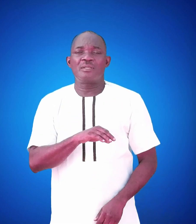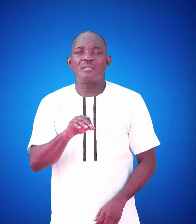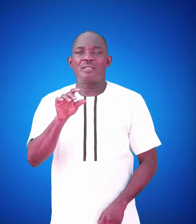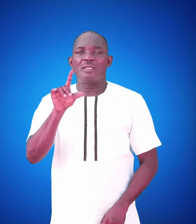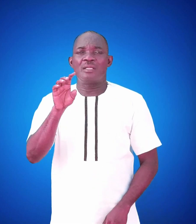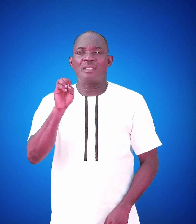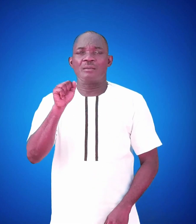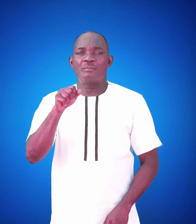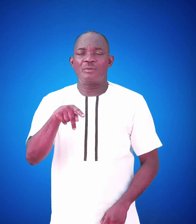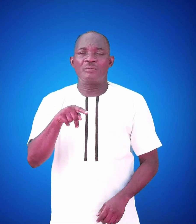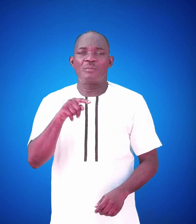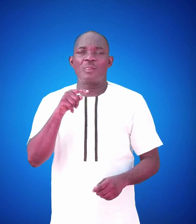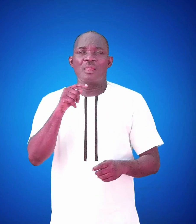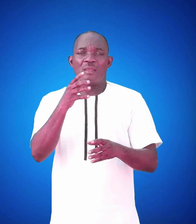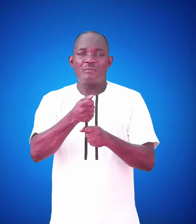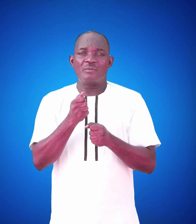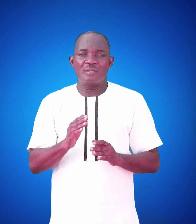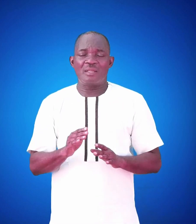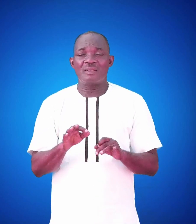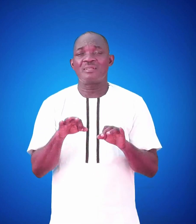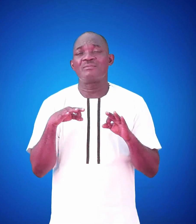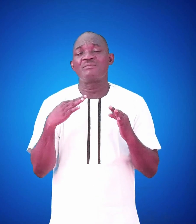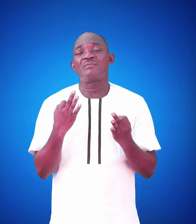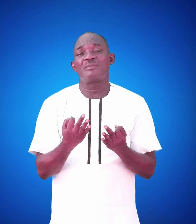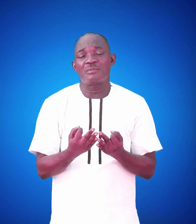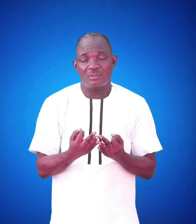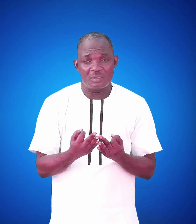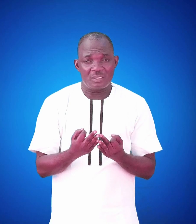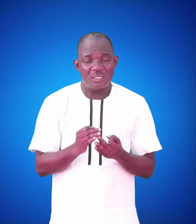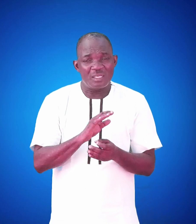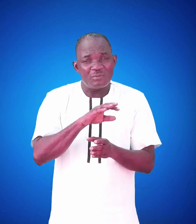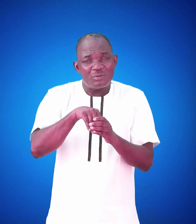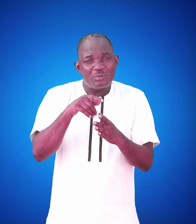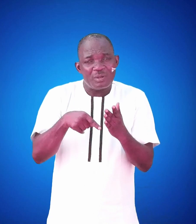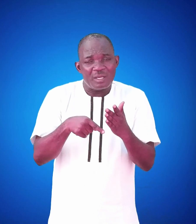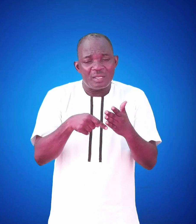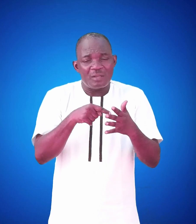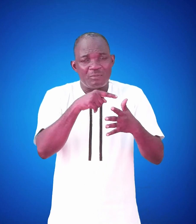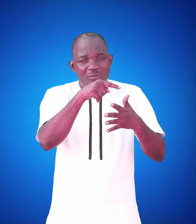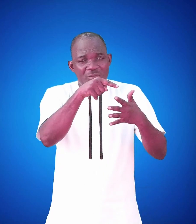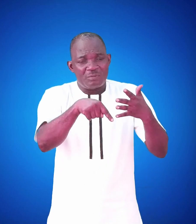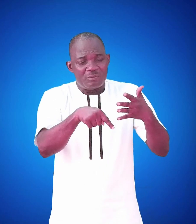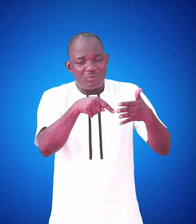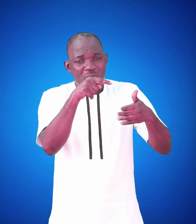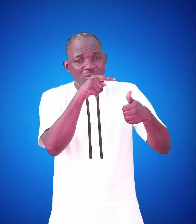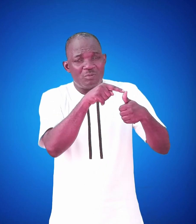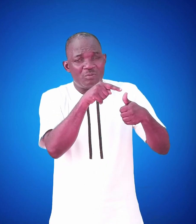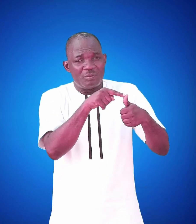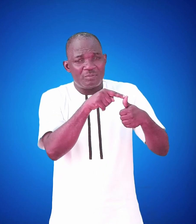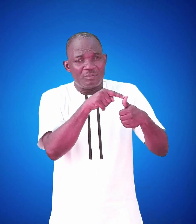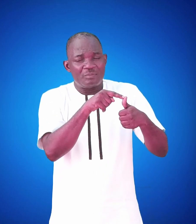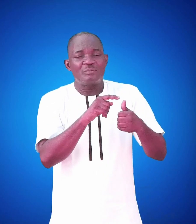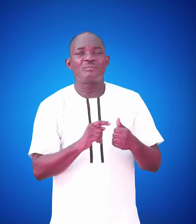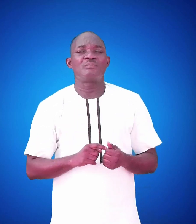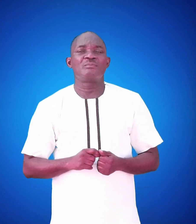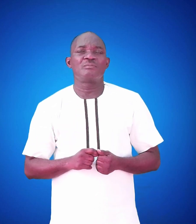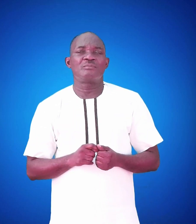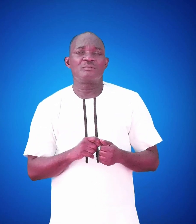LEAP beneficiary households include the following steps: